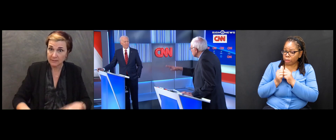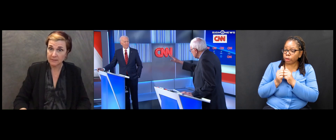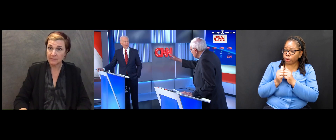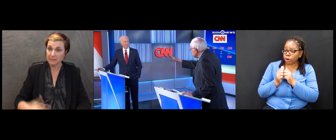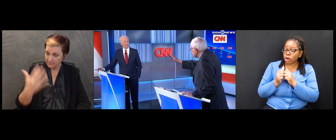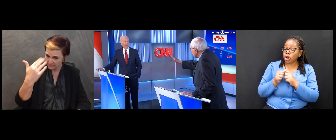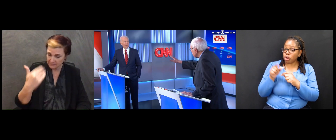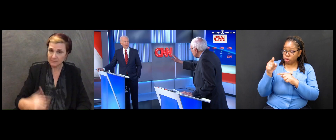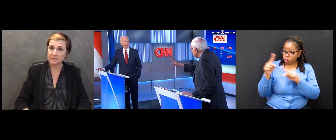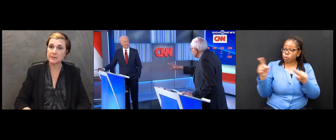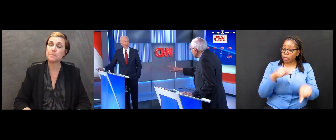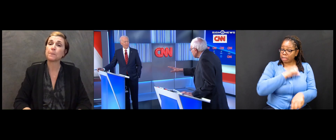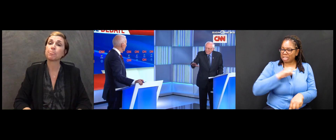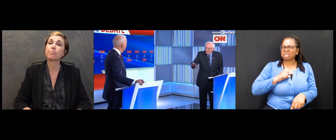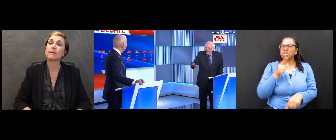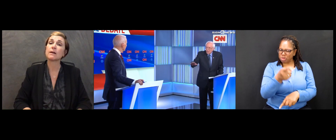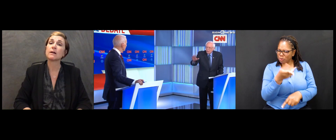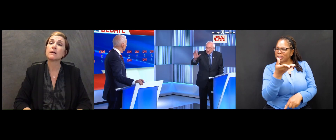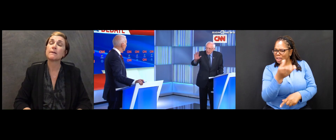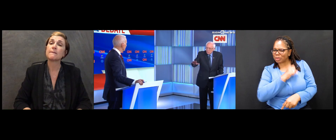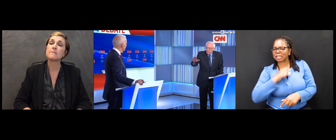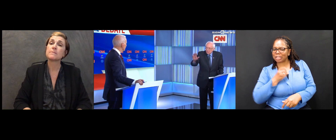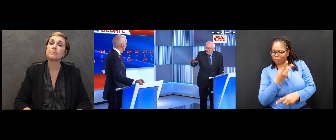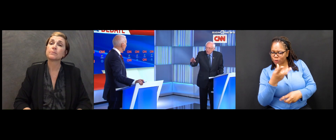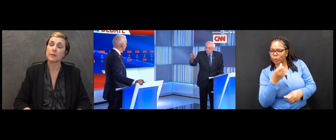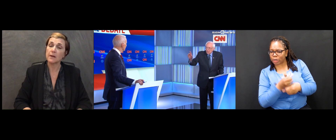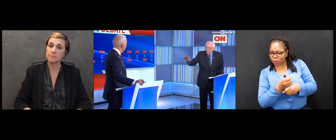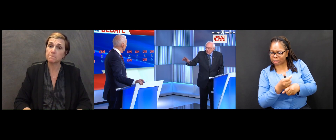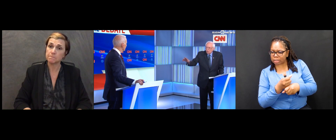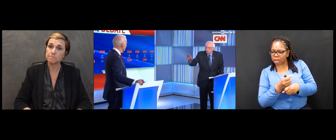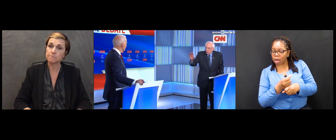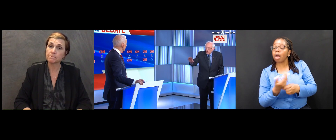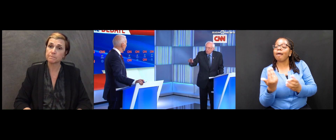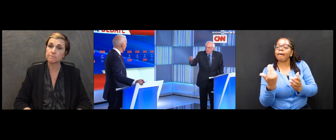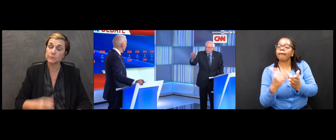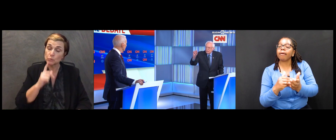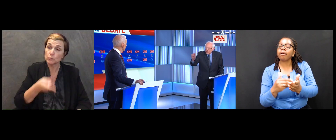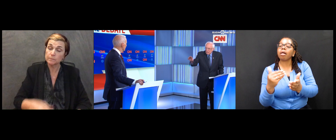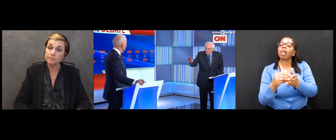Senate? You were in the Senate for a few years. Yeah. Time and time again